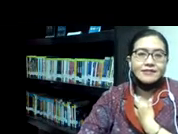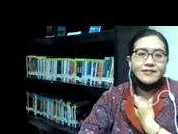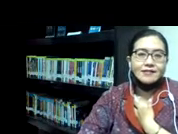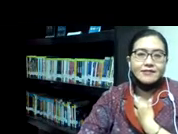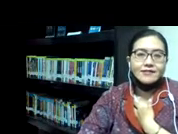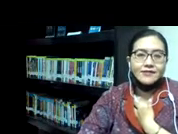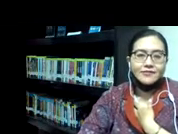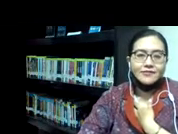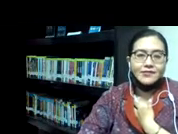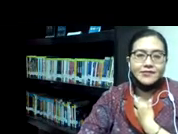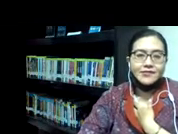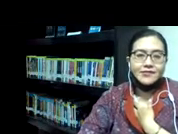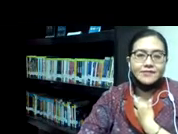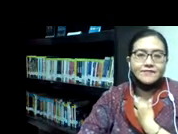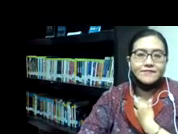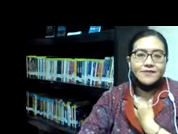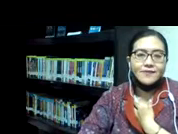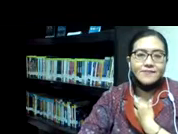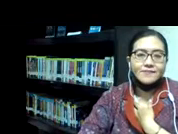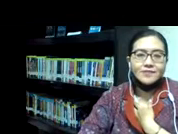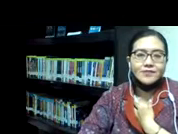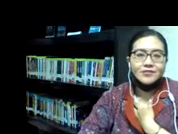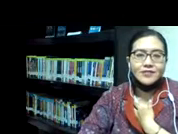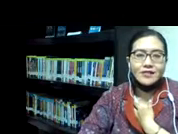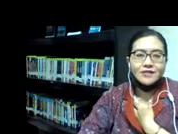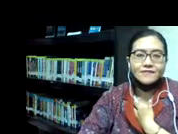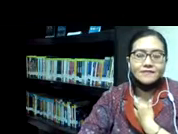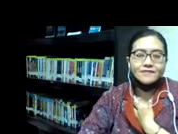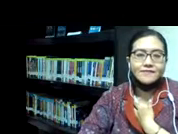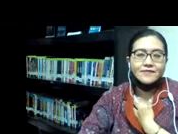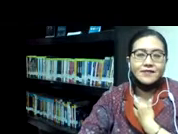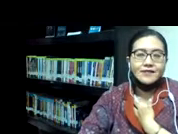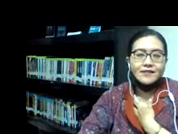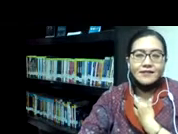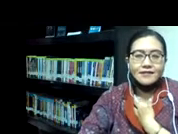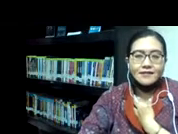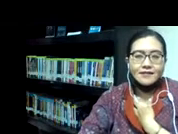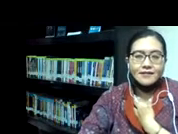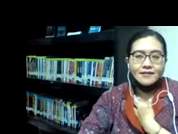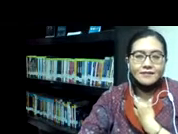and the other theory from Goodenough,